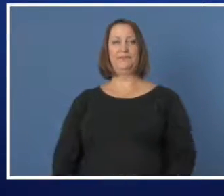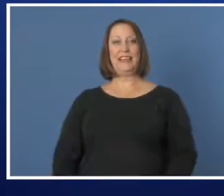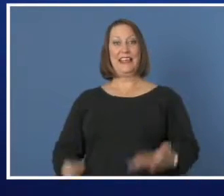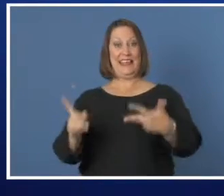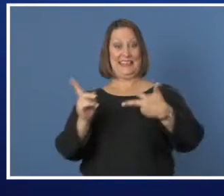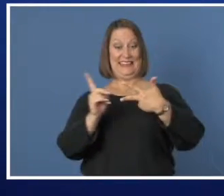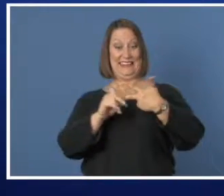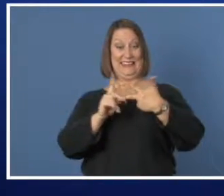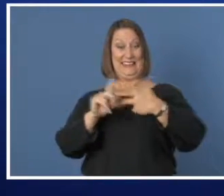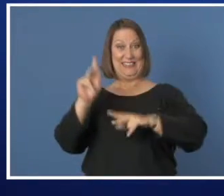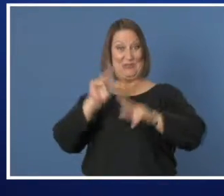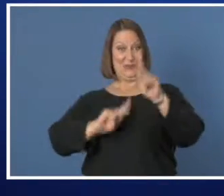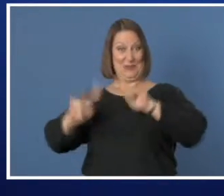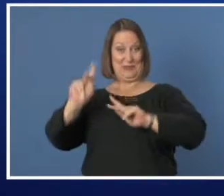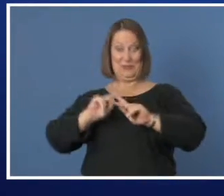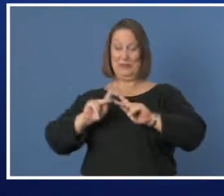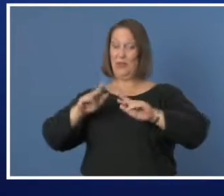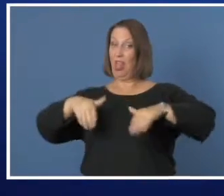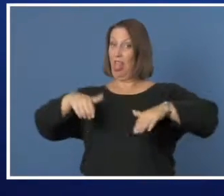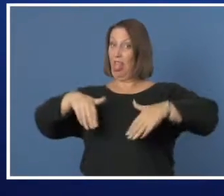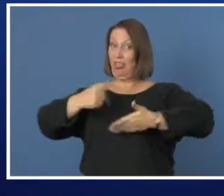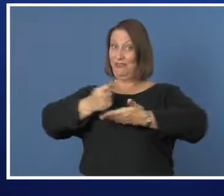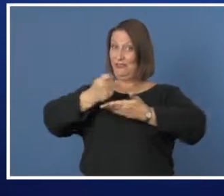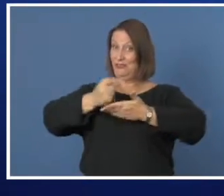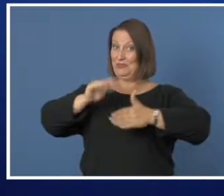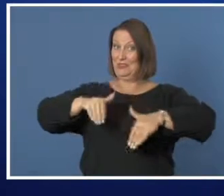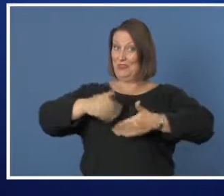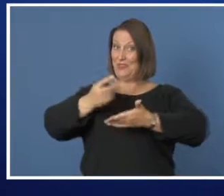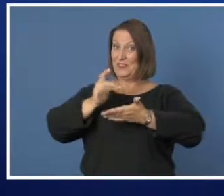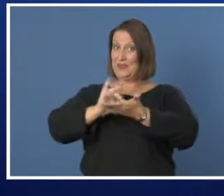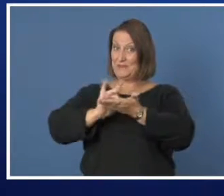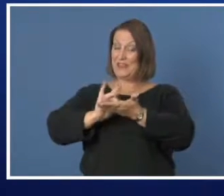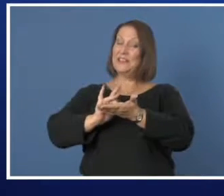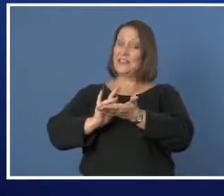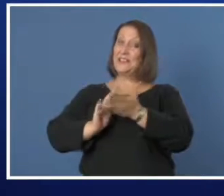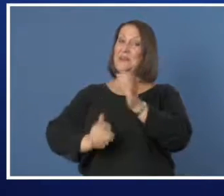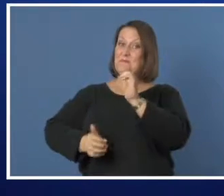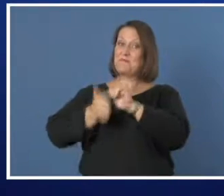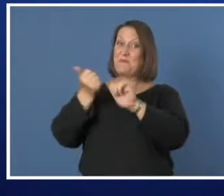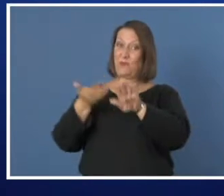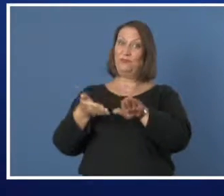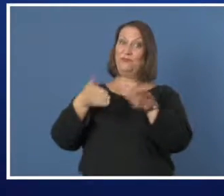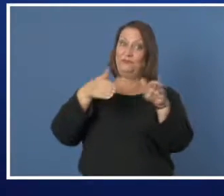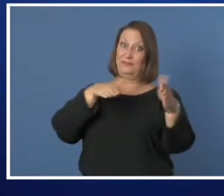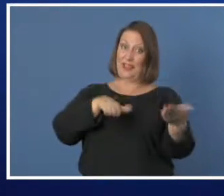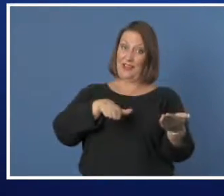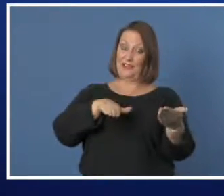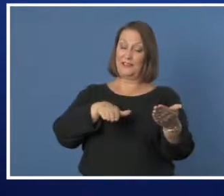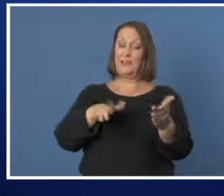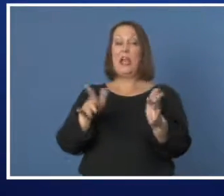almost all persons with pneumonic plague die if not treated.